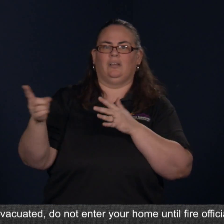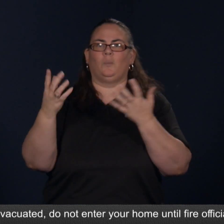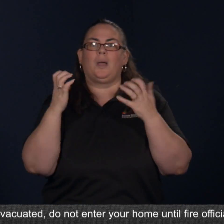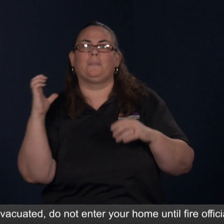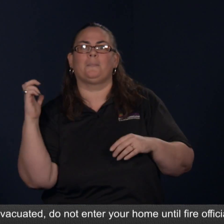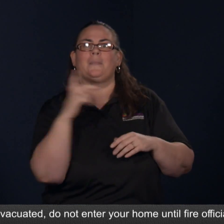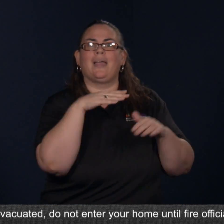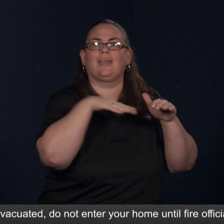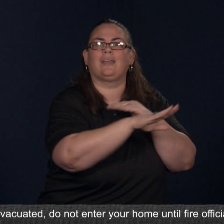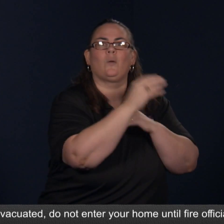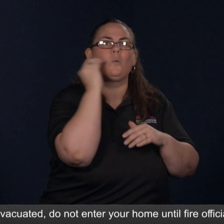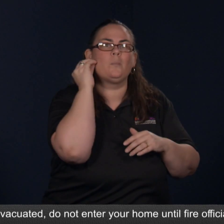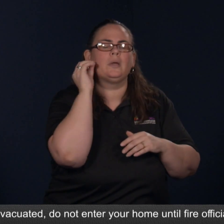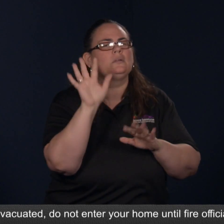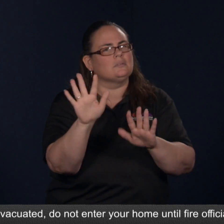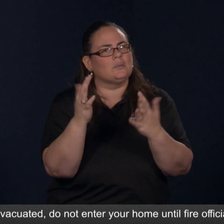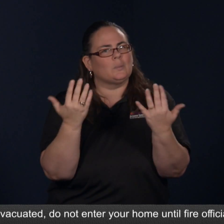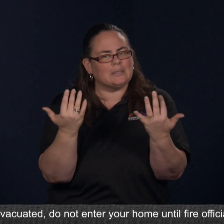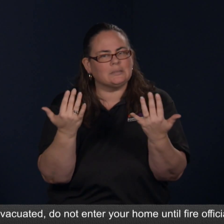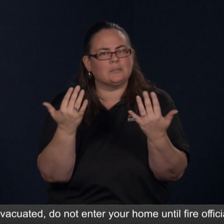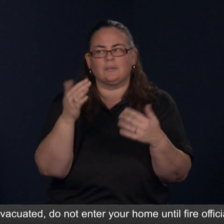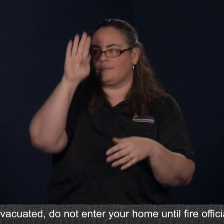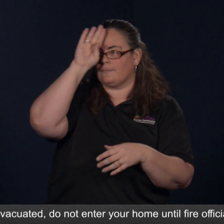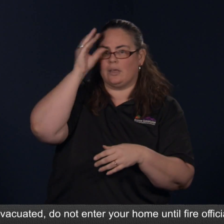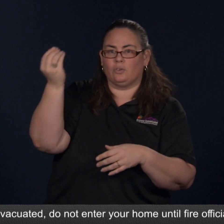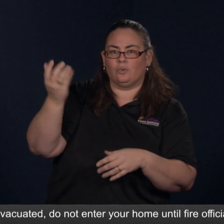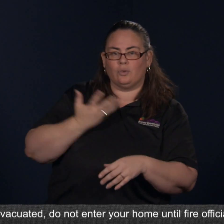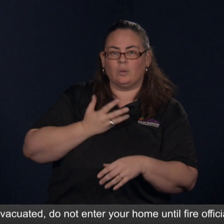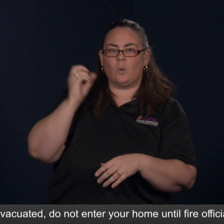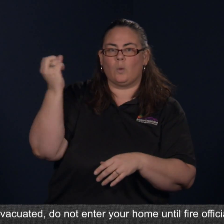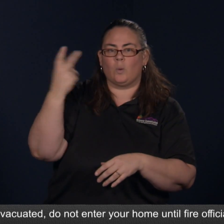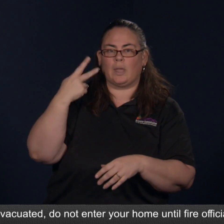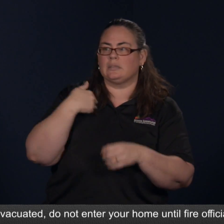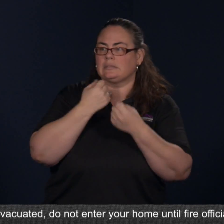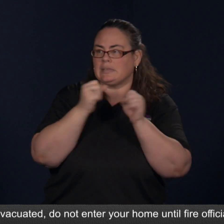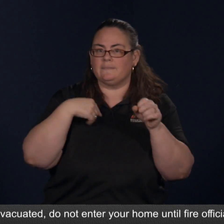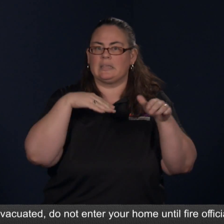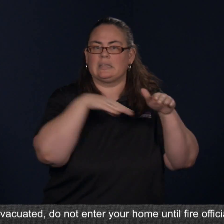If you evacuated, do not enter your home until fire officials say it is safe.